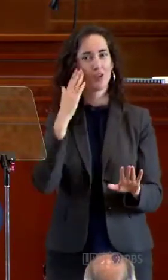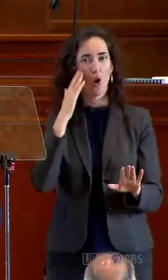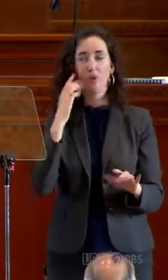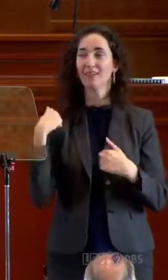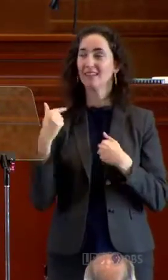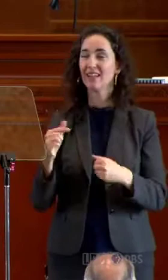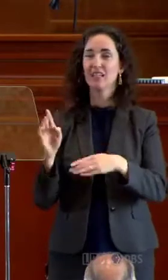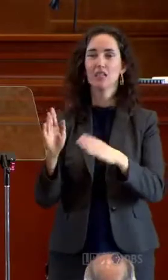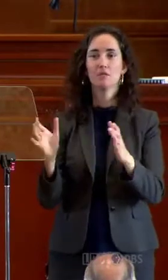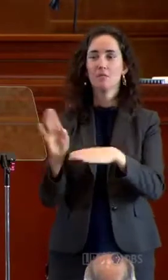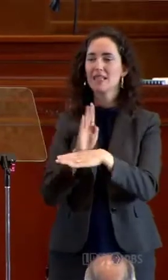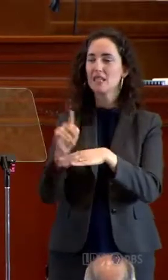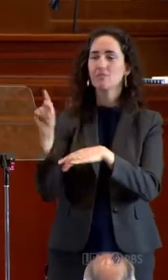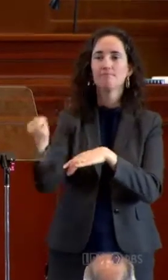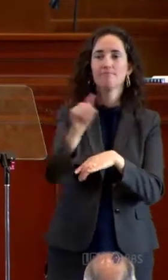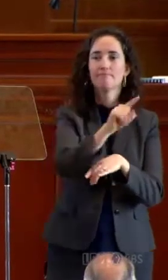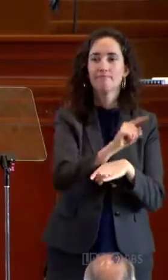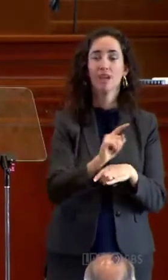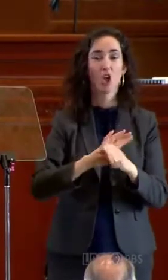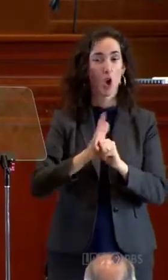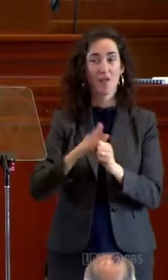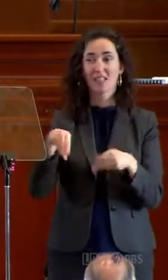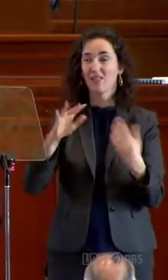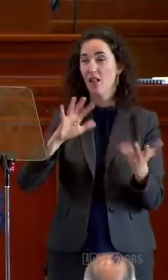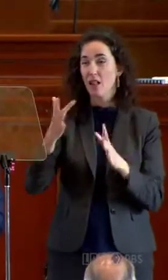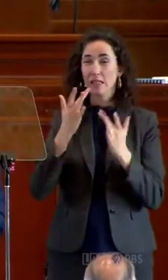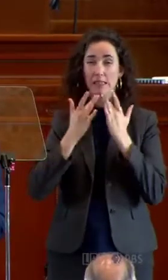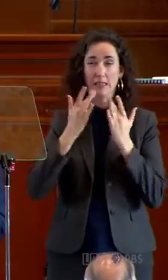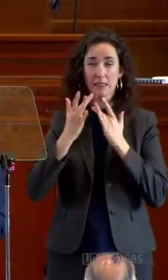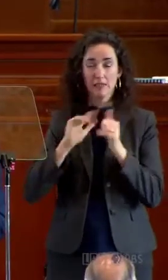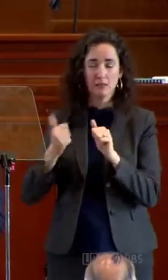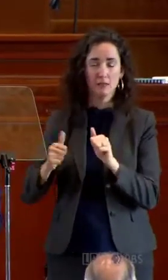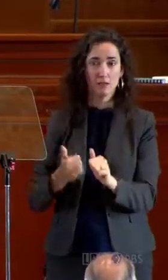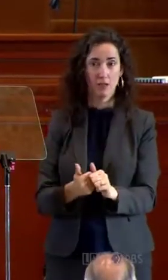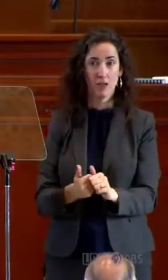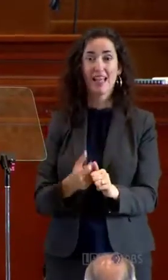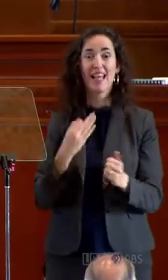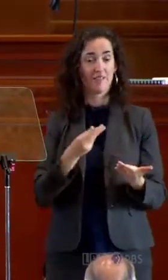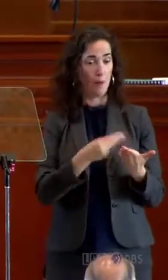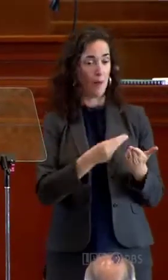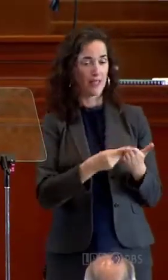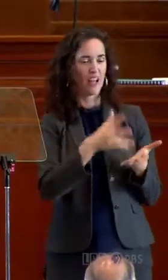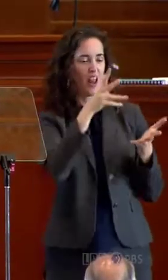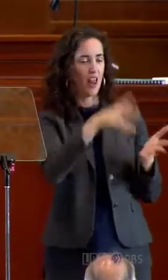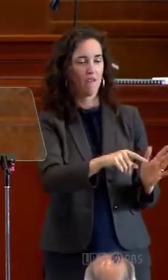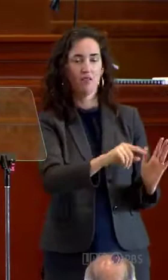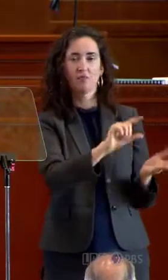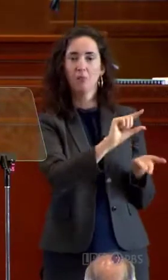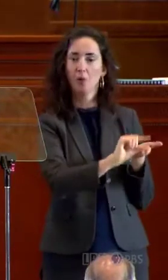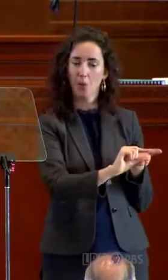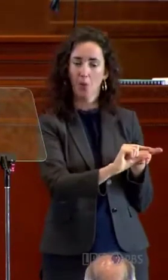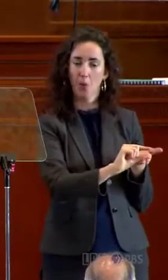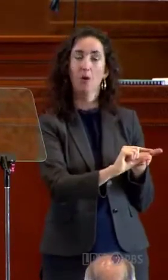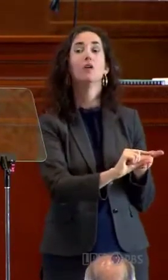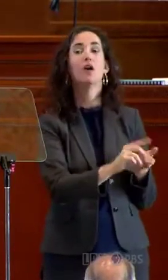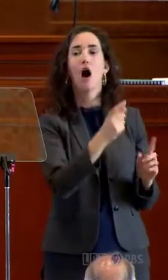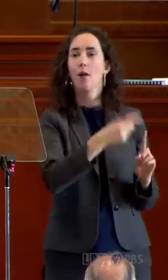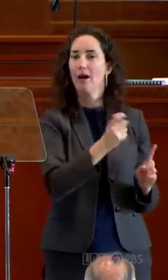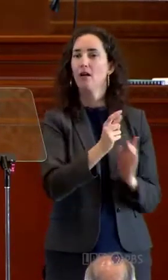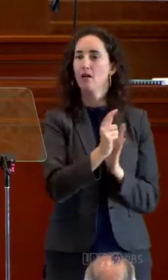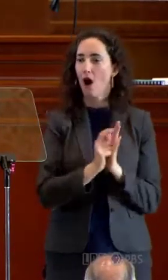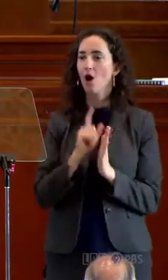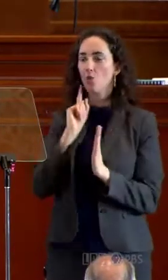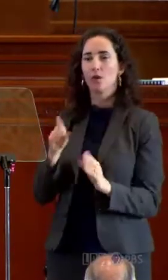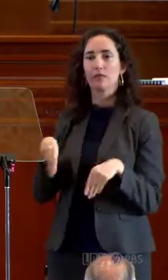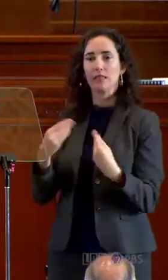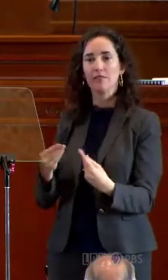businesses are still recovering from the pandemic. If we don't replenish the trust fund, it will automatically trigger an increase in taxes on all businesses in the